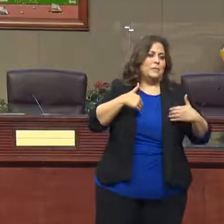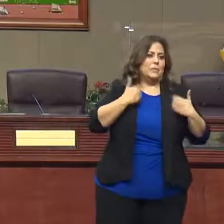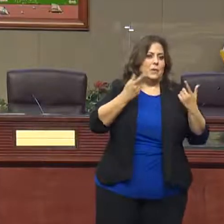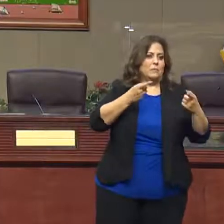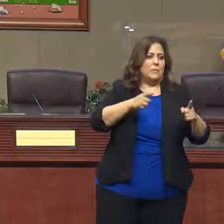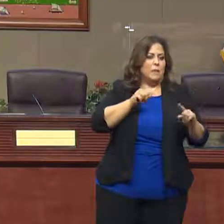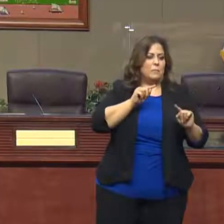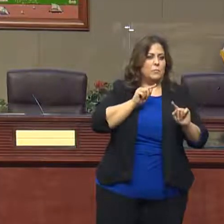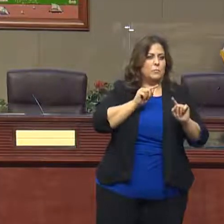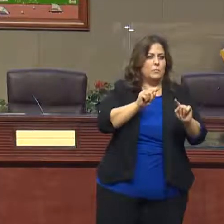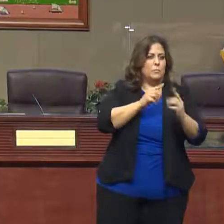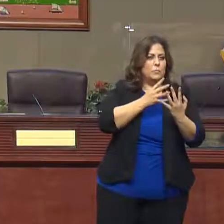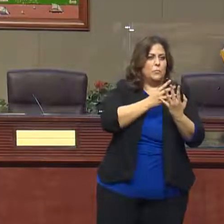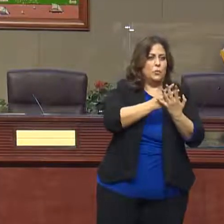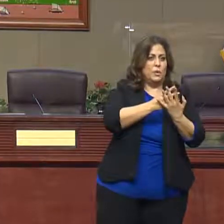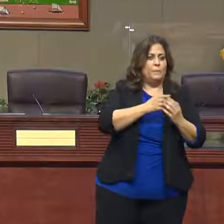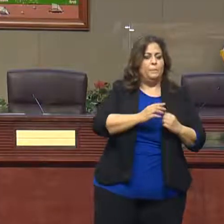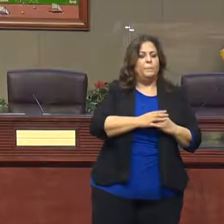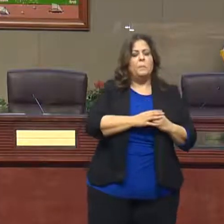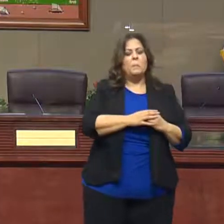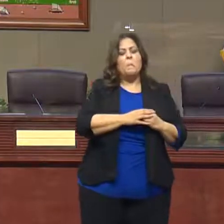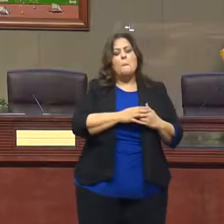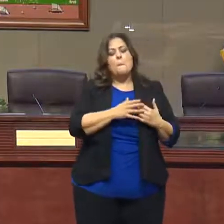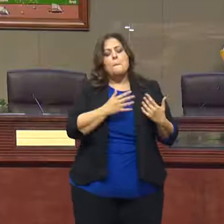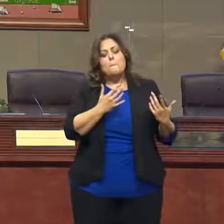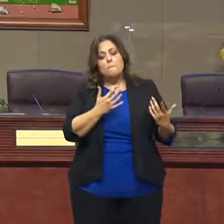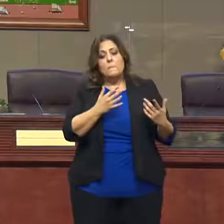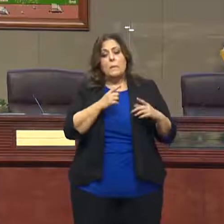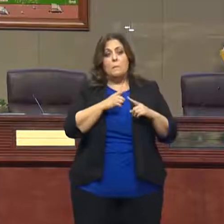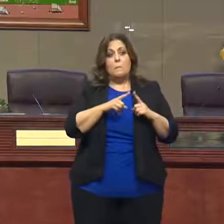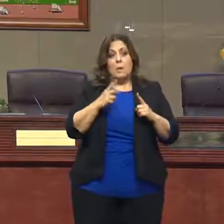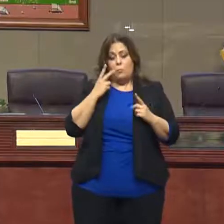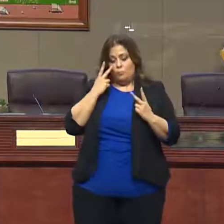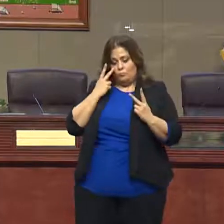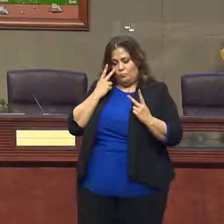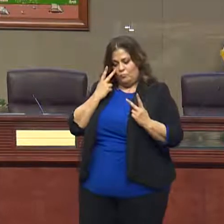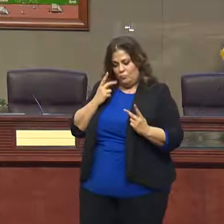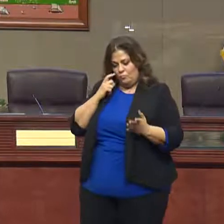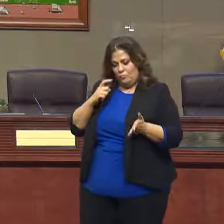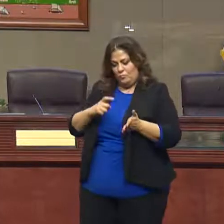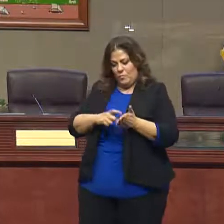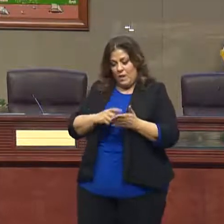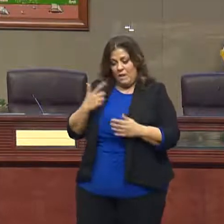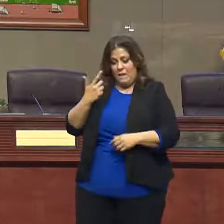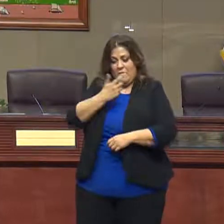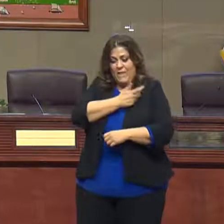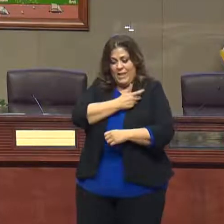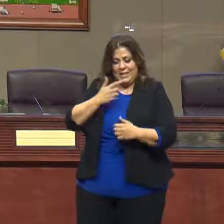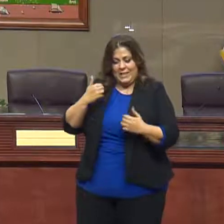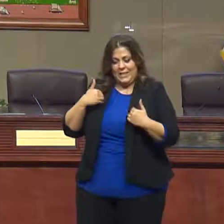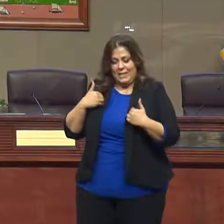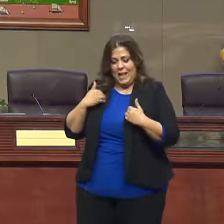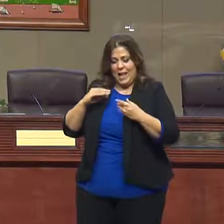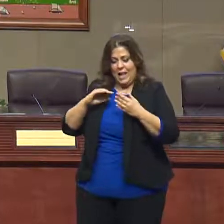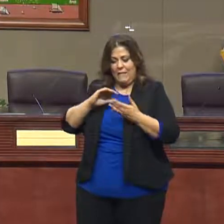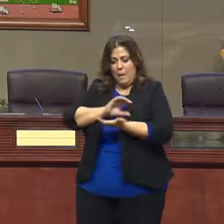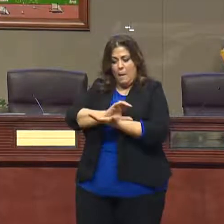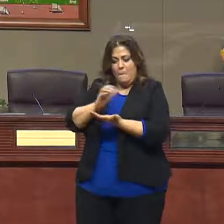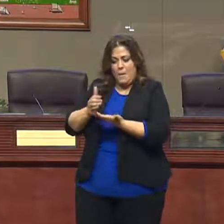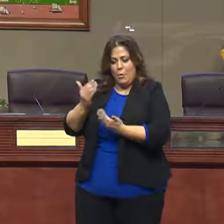but we, with limited inventory of the vaccine, we chose to